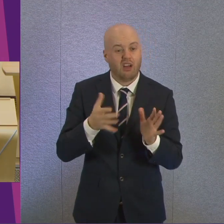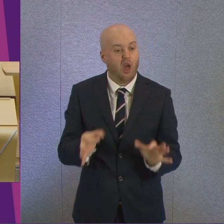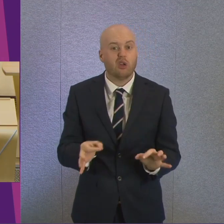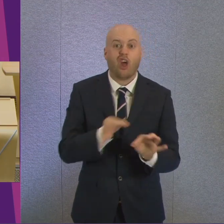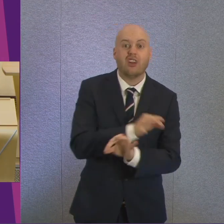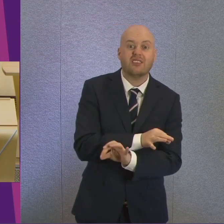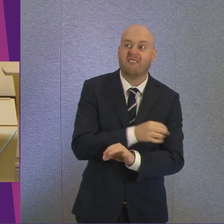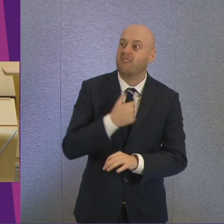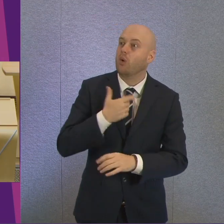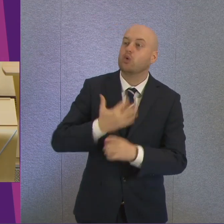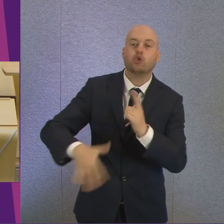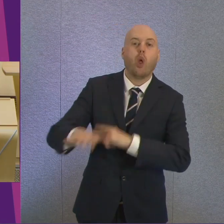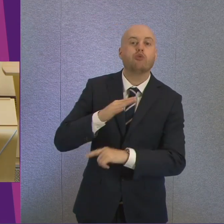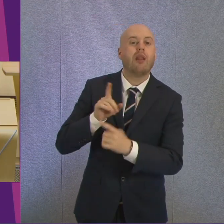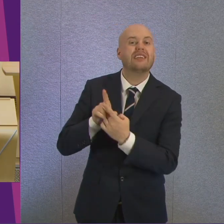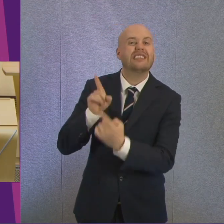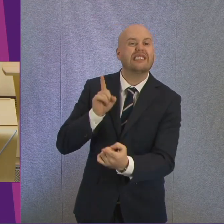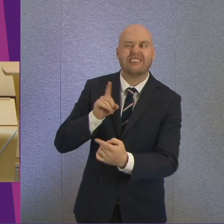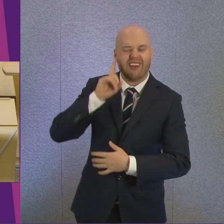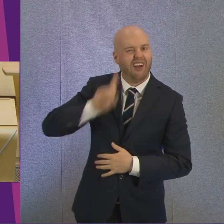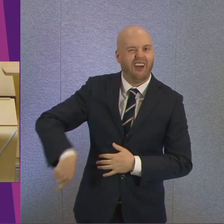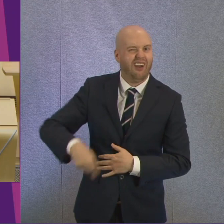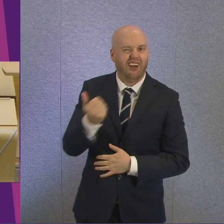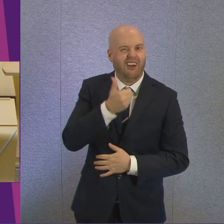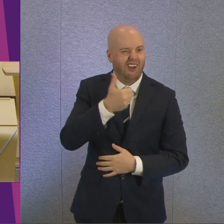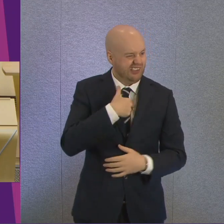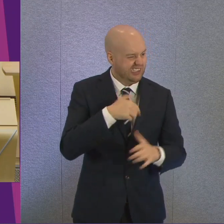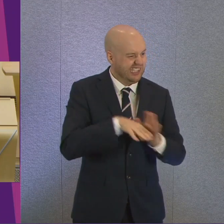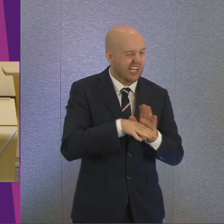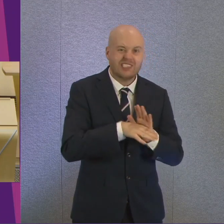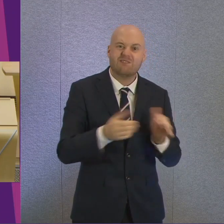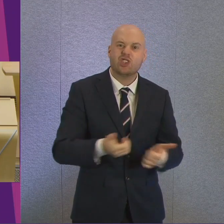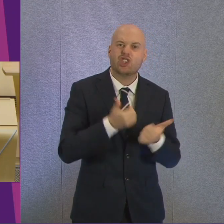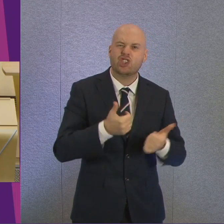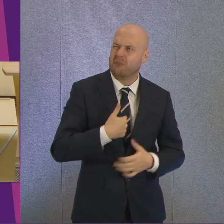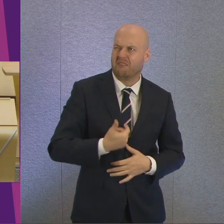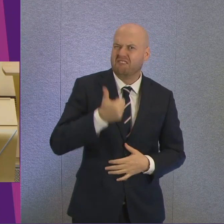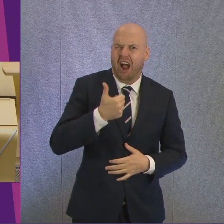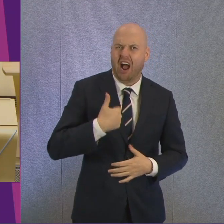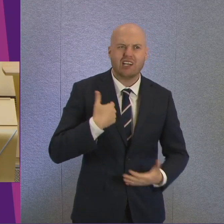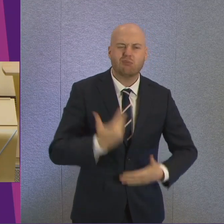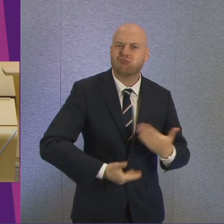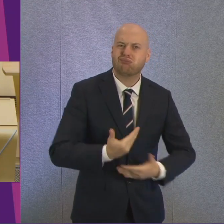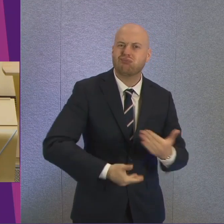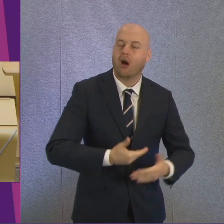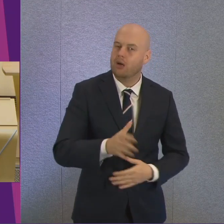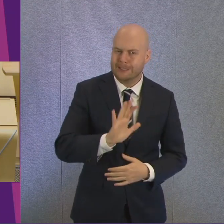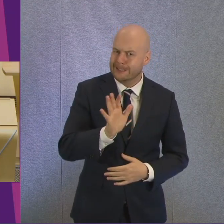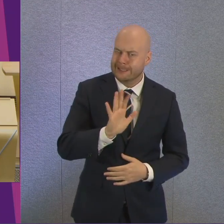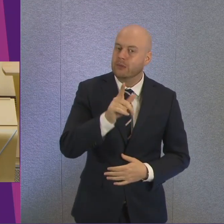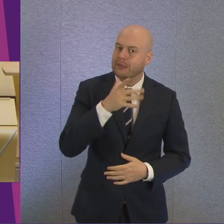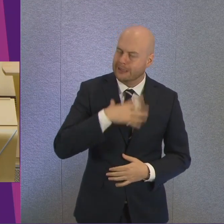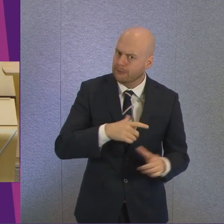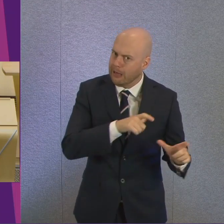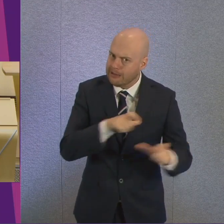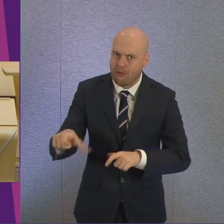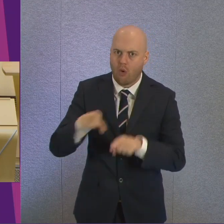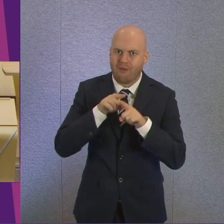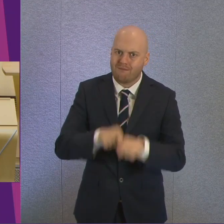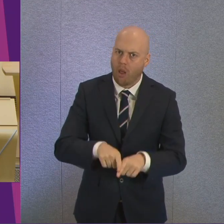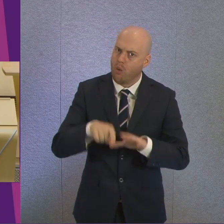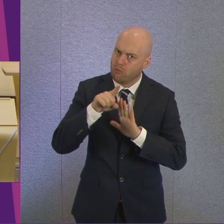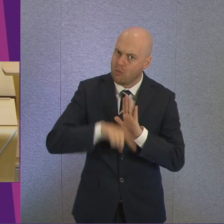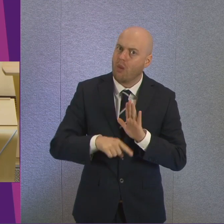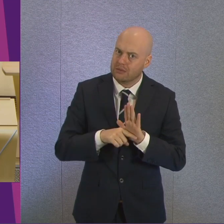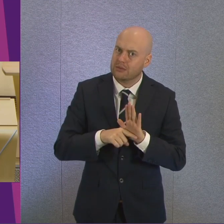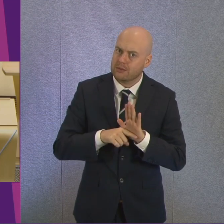social distancing, on ending communal activities and enhancing infection prevention and control. But it